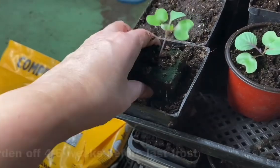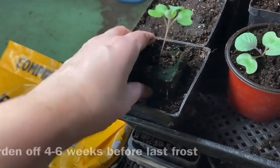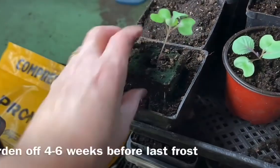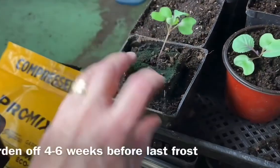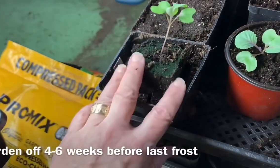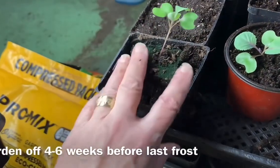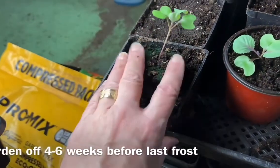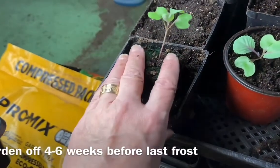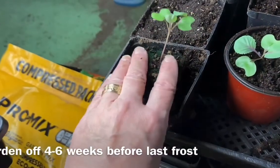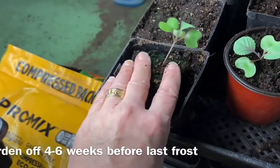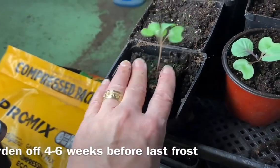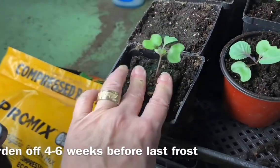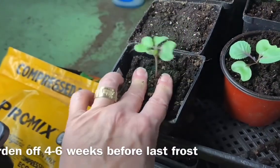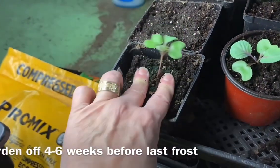temperature.